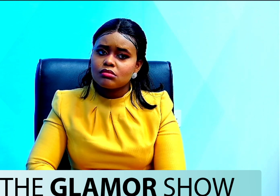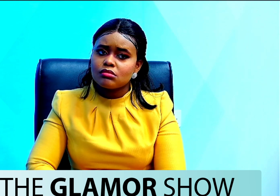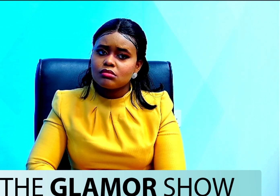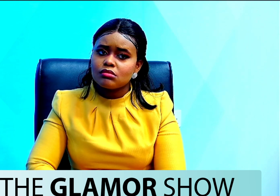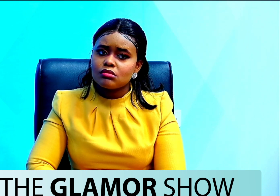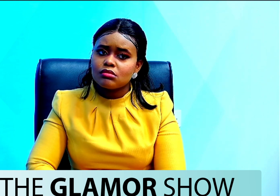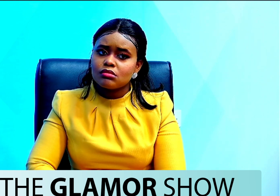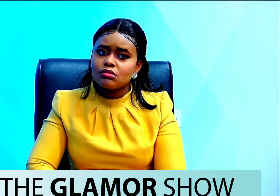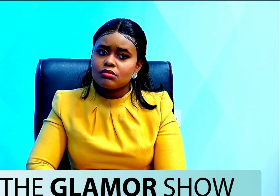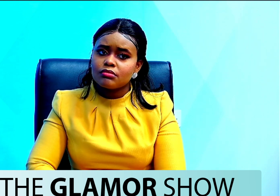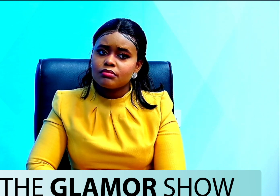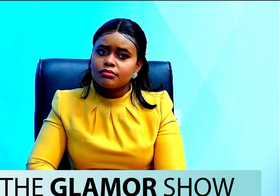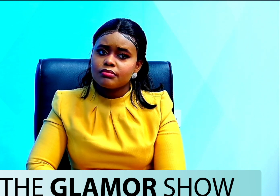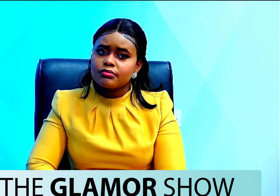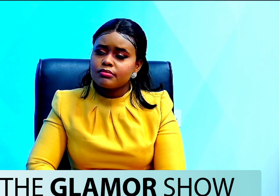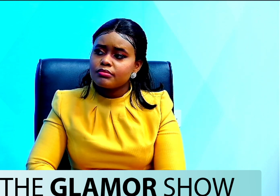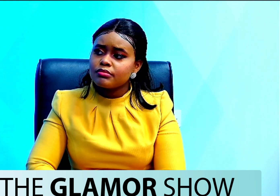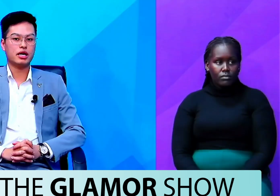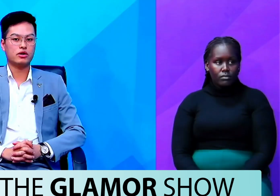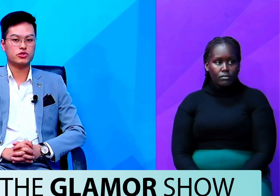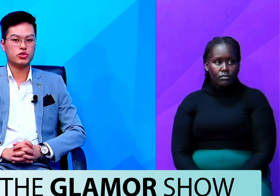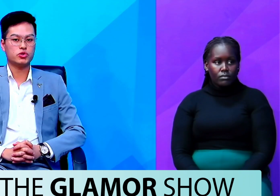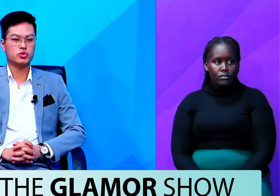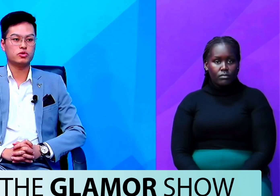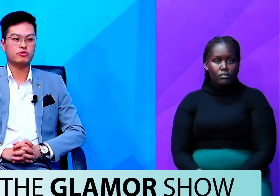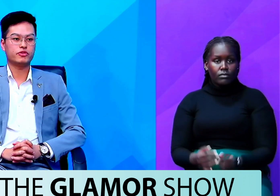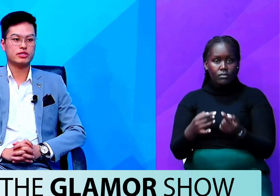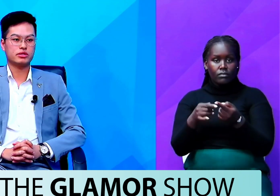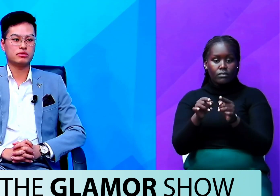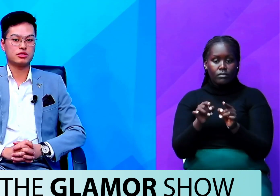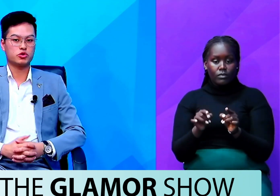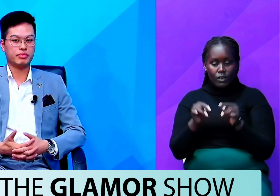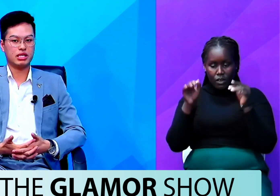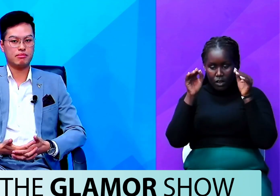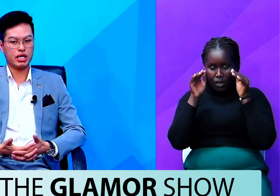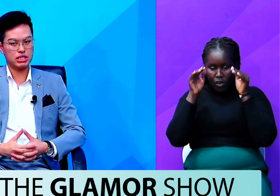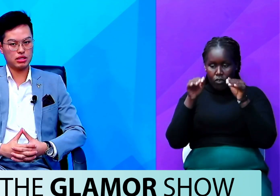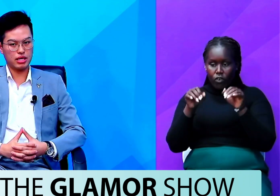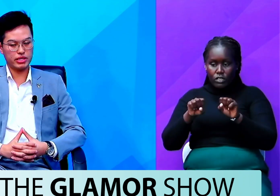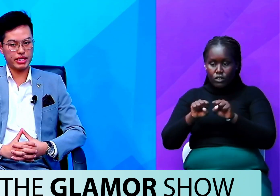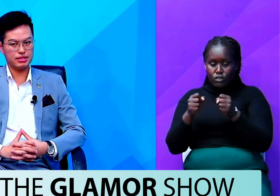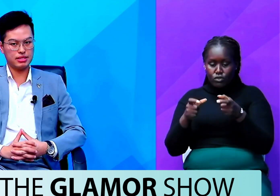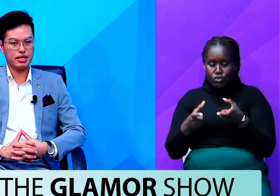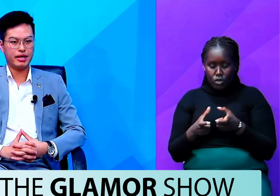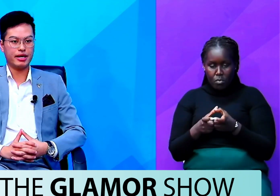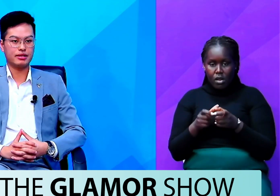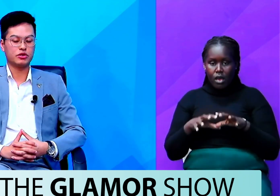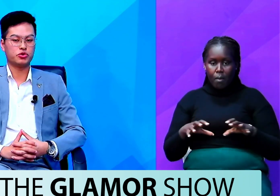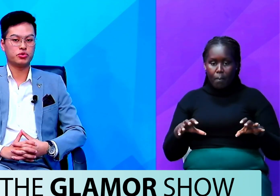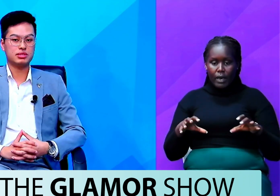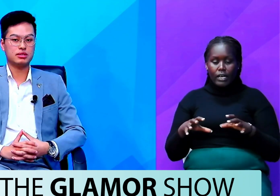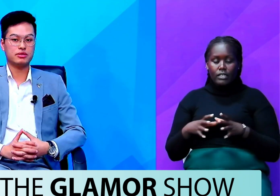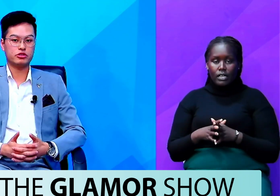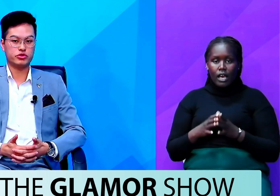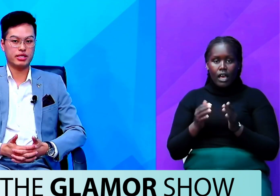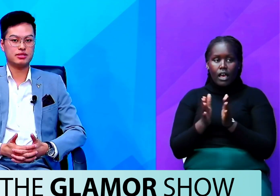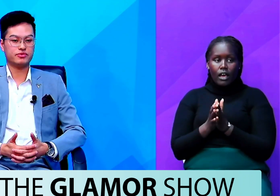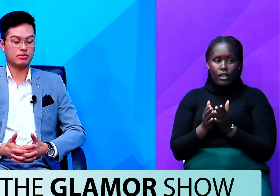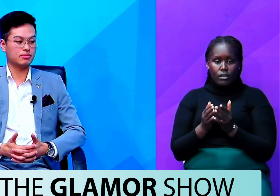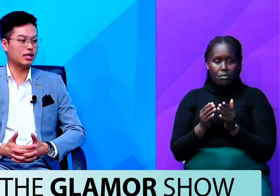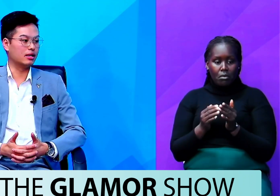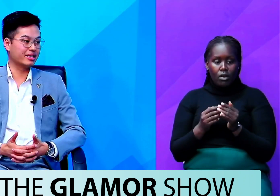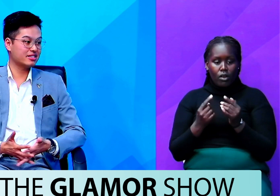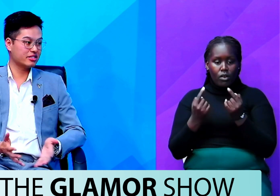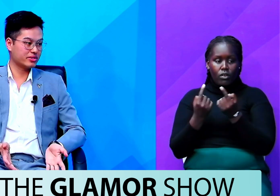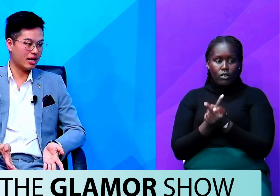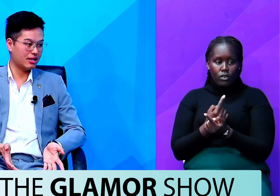or from social or where? So basically, I also focusing on the social media marketing nowadays, and you do see different trends